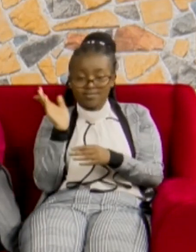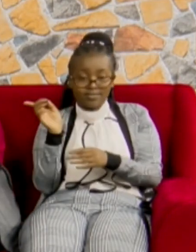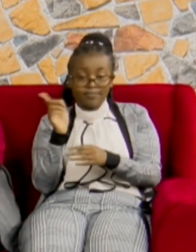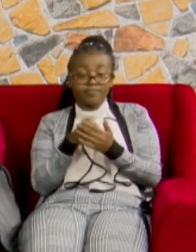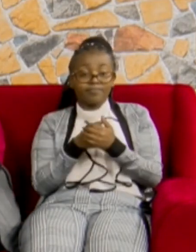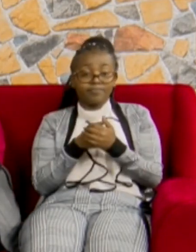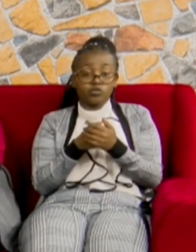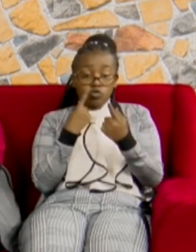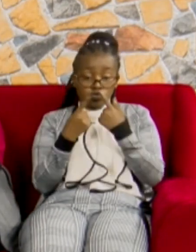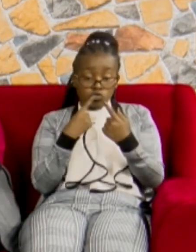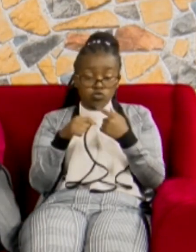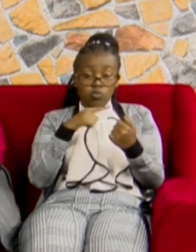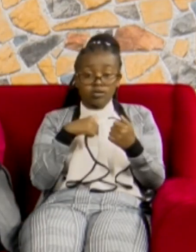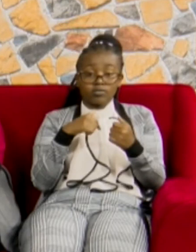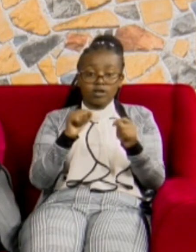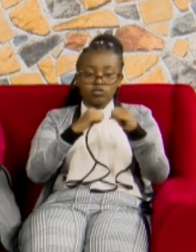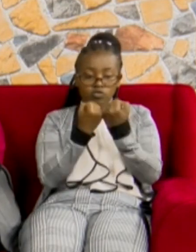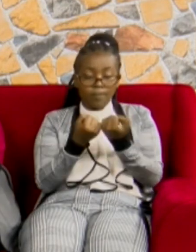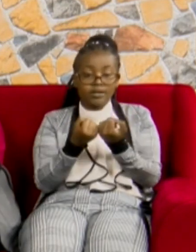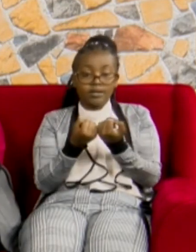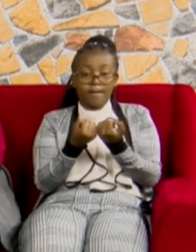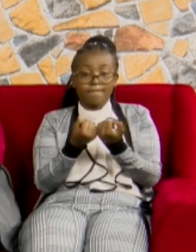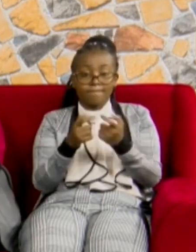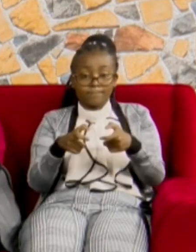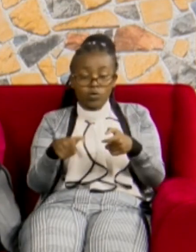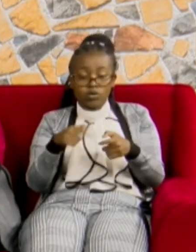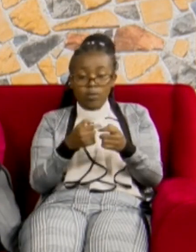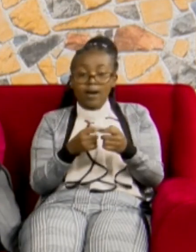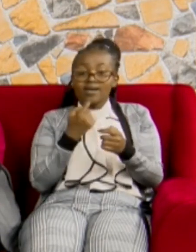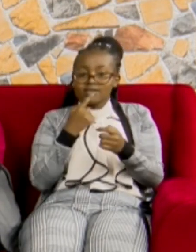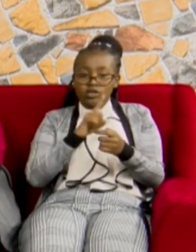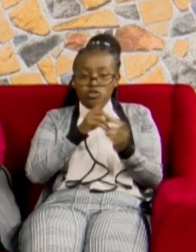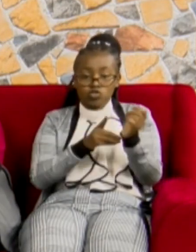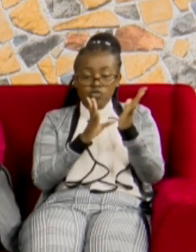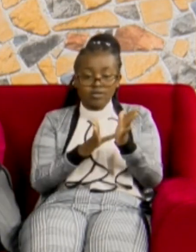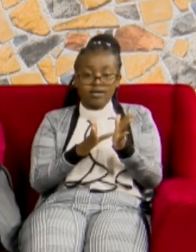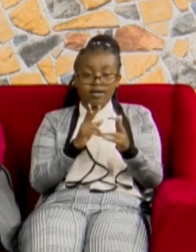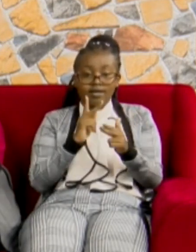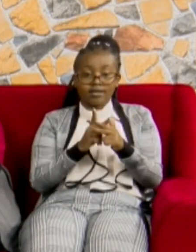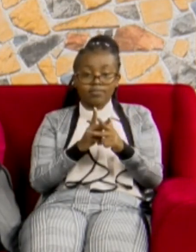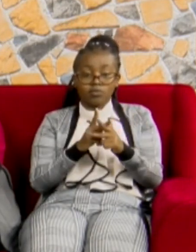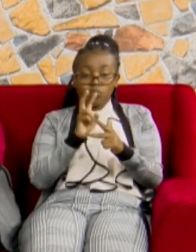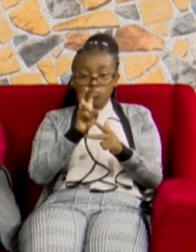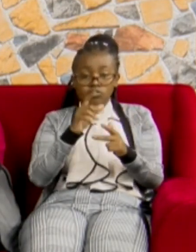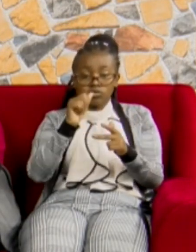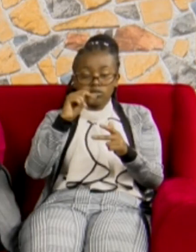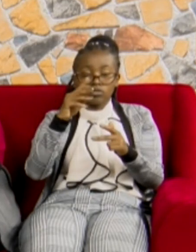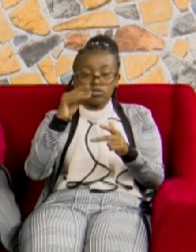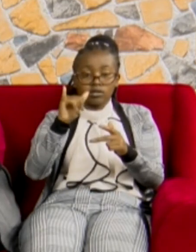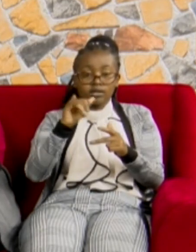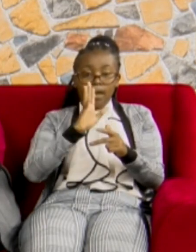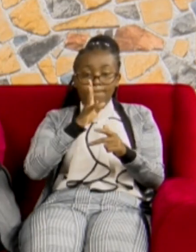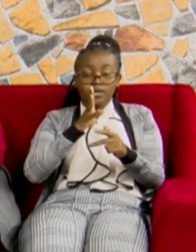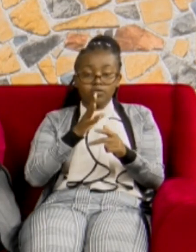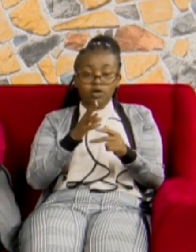questions, you can talk to us on our social media pages, and we shall pass them on to the doctor. And keep your watch on Andy Speaks for Special Needs